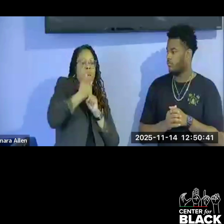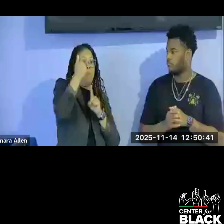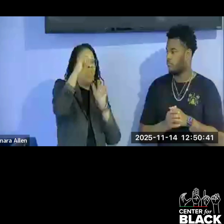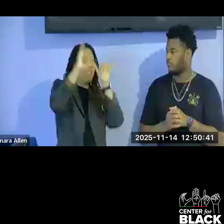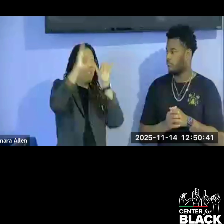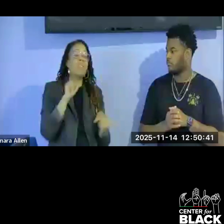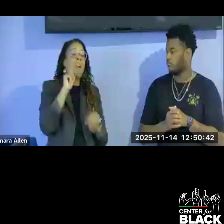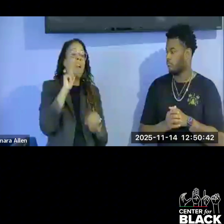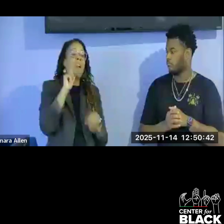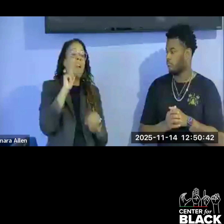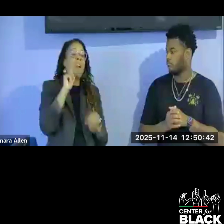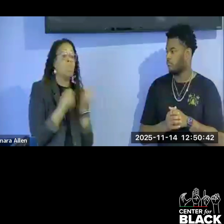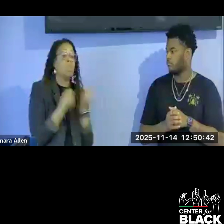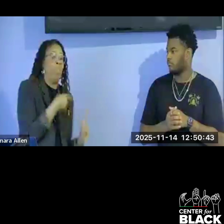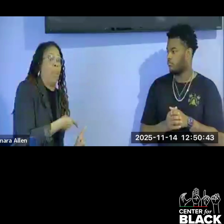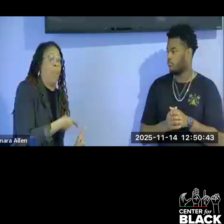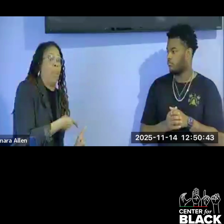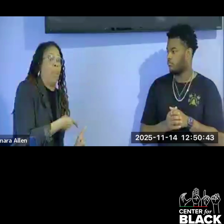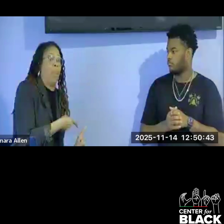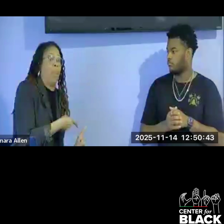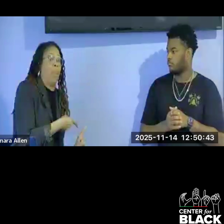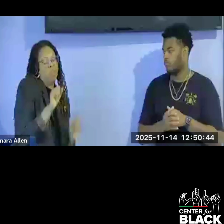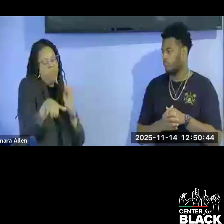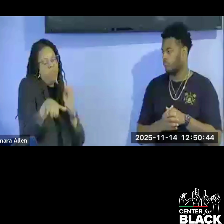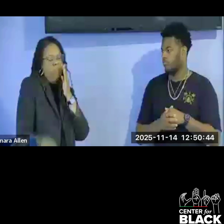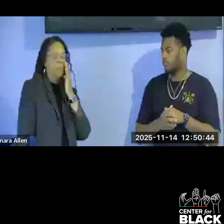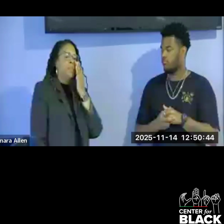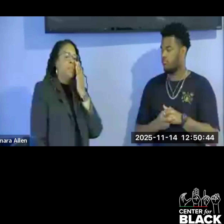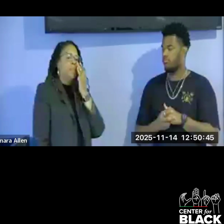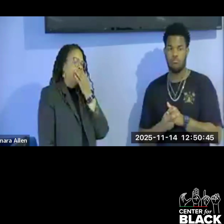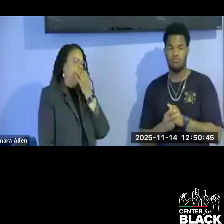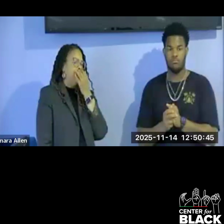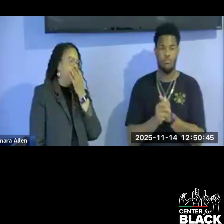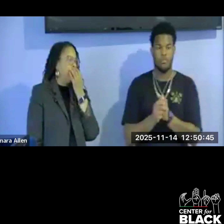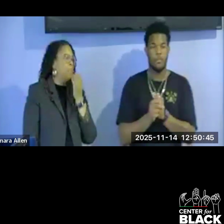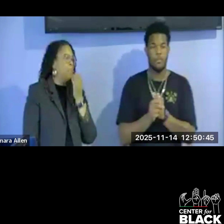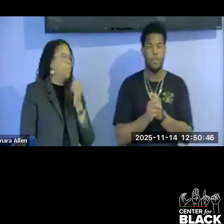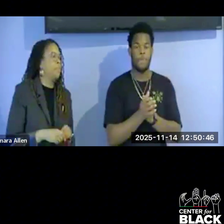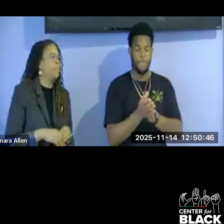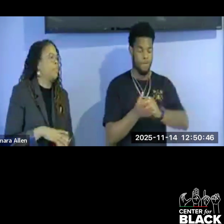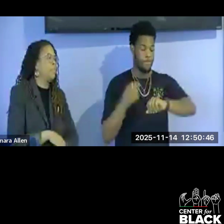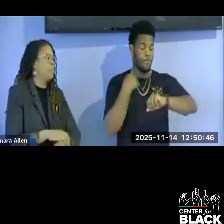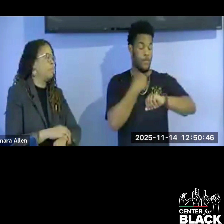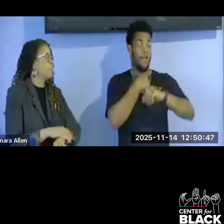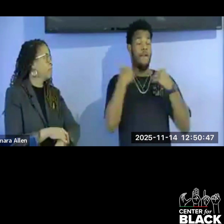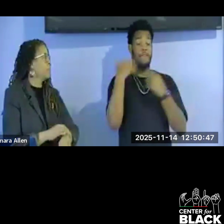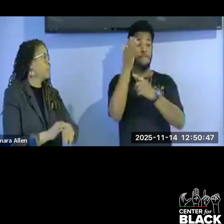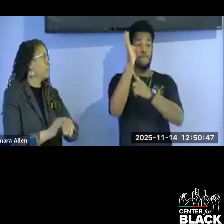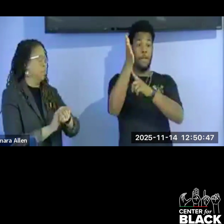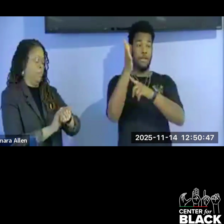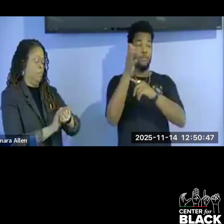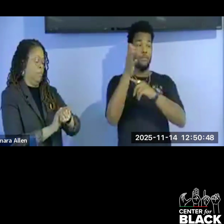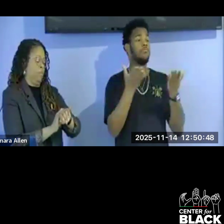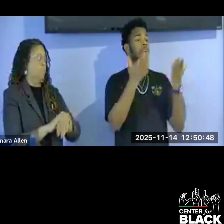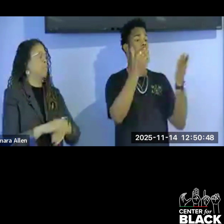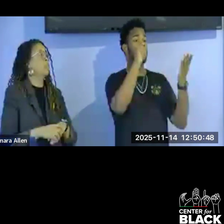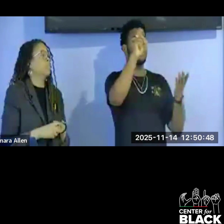do is come up with some tools that will help them advocate for themselves, because the system isn't going to help them